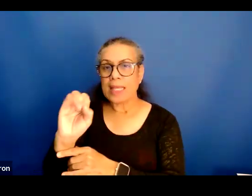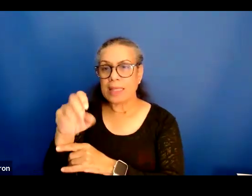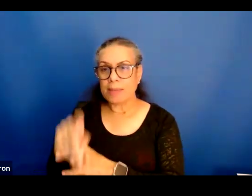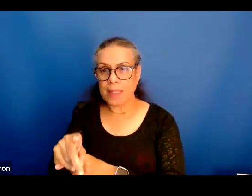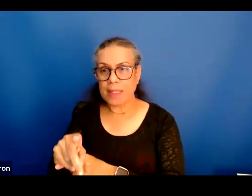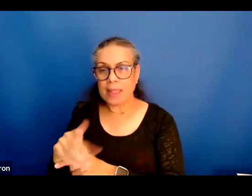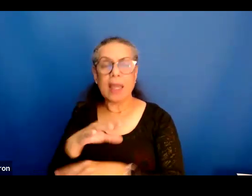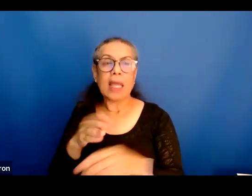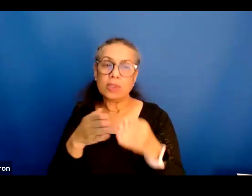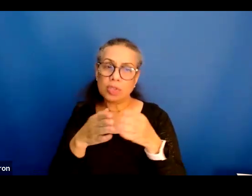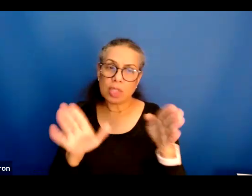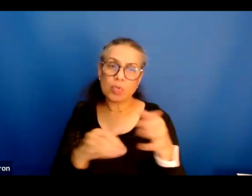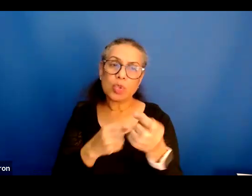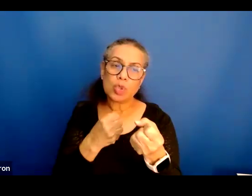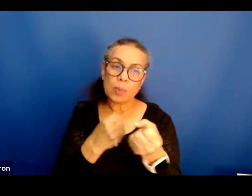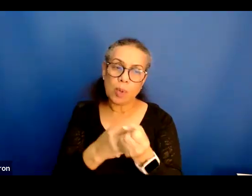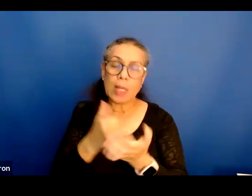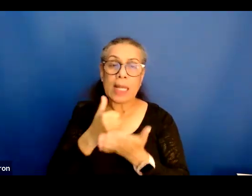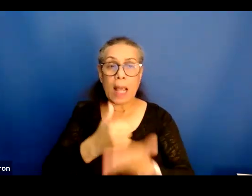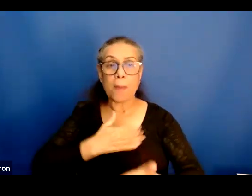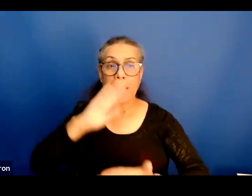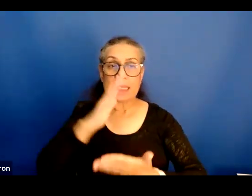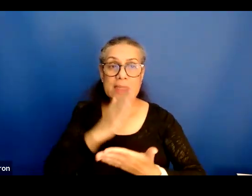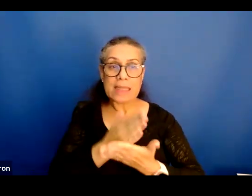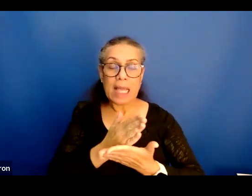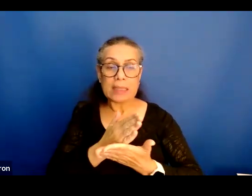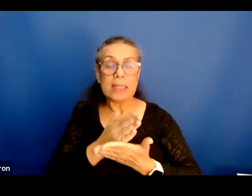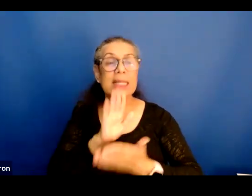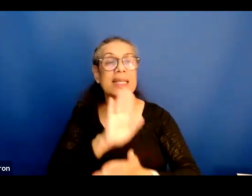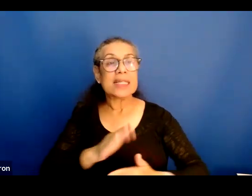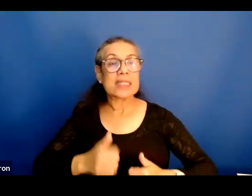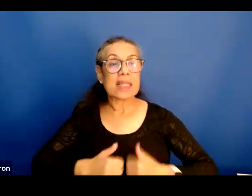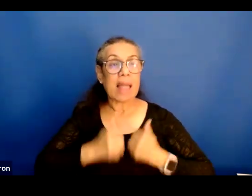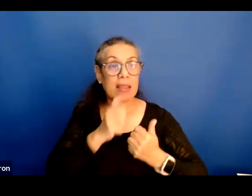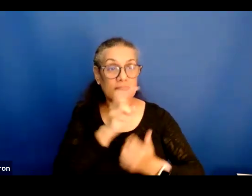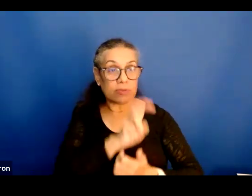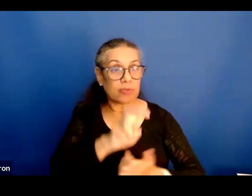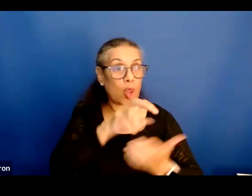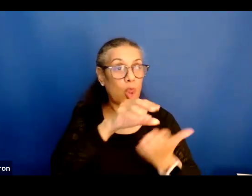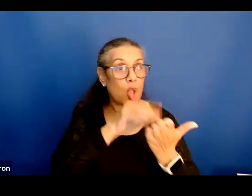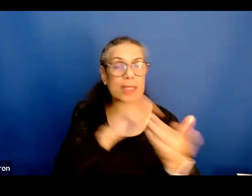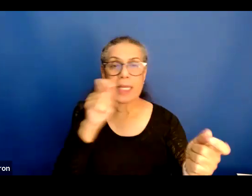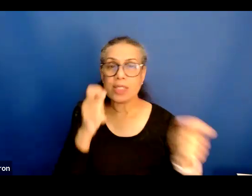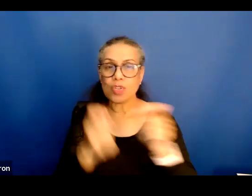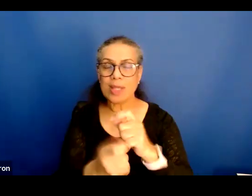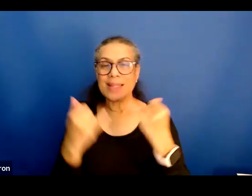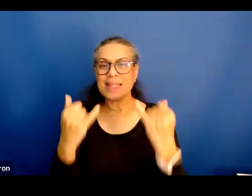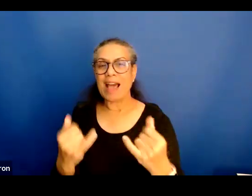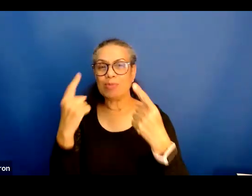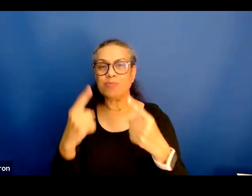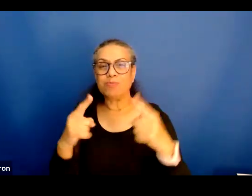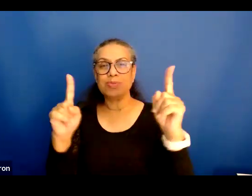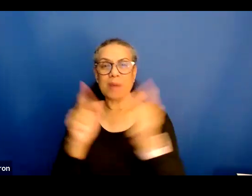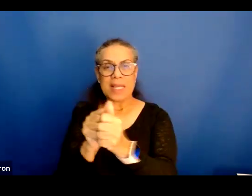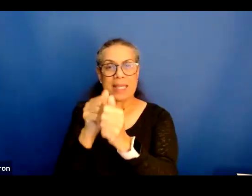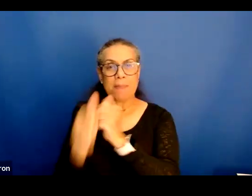genuine support has turned my son's academic journey around. Today, he has successfully